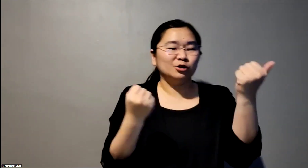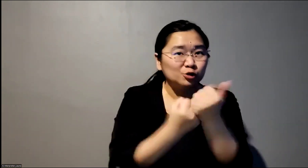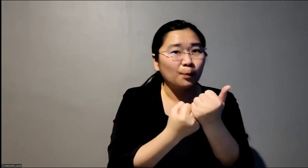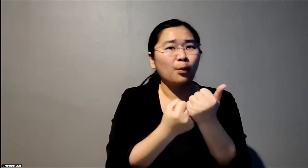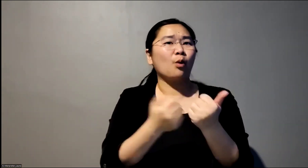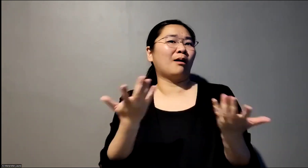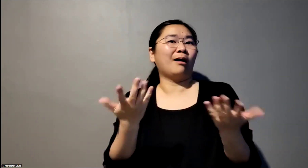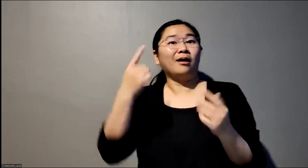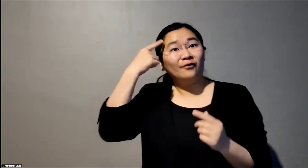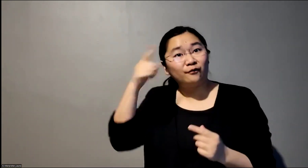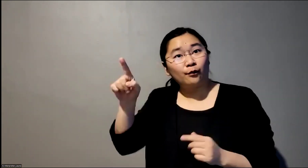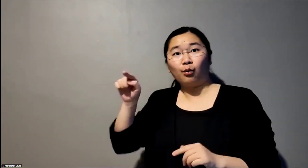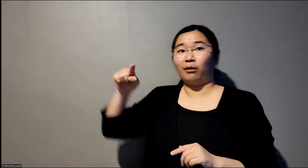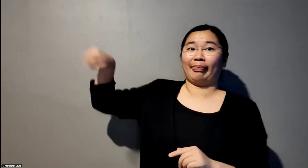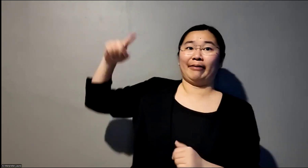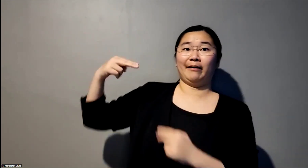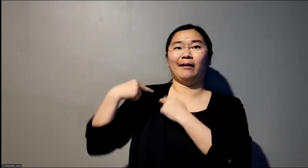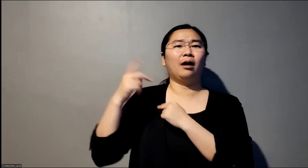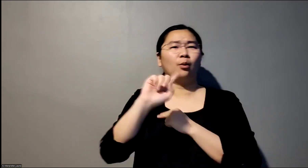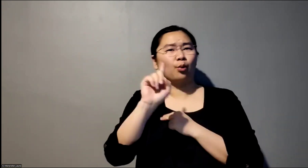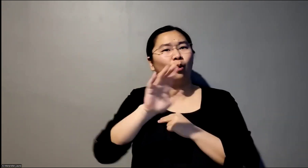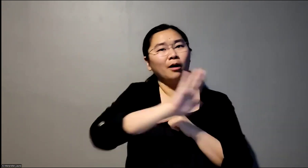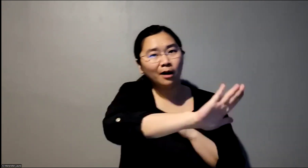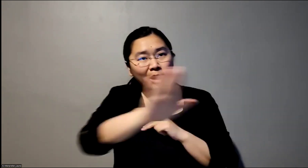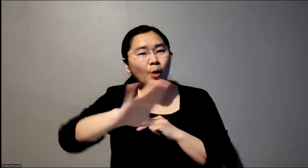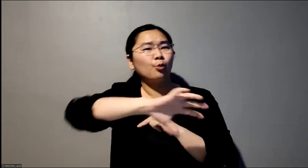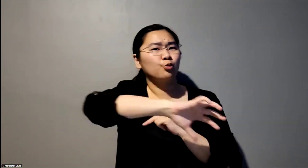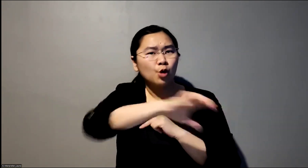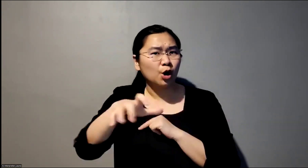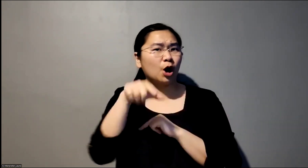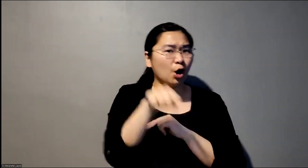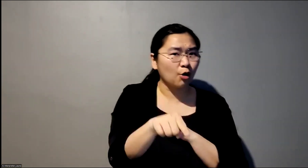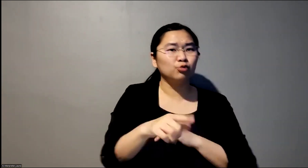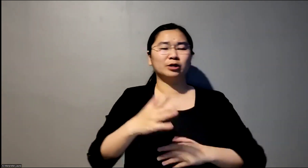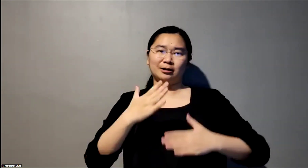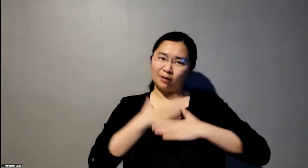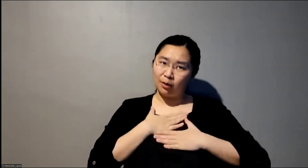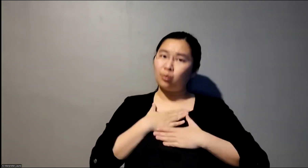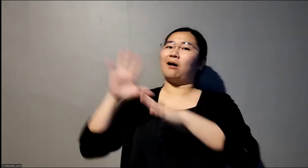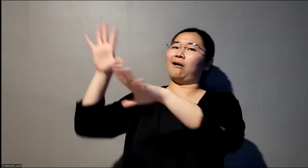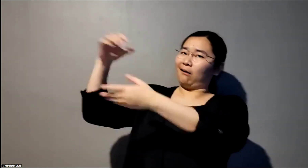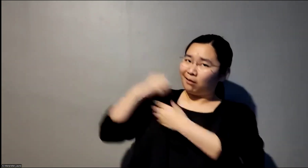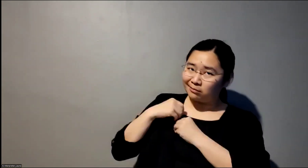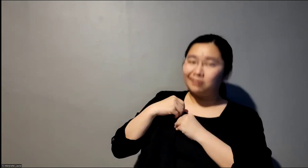countries, they have their role at two levels. As recipients, they have to